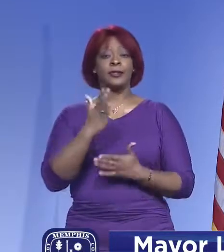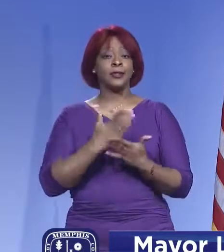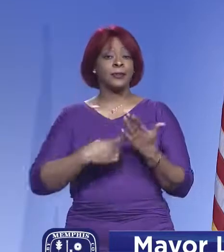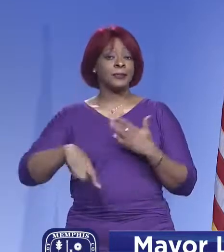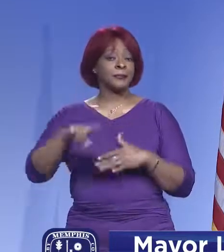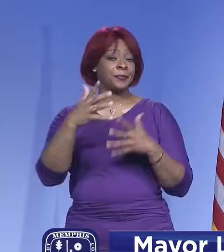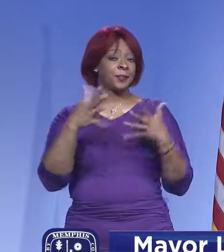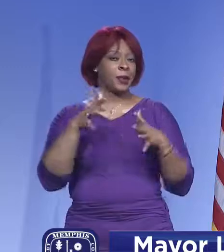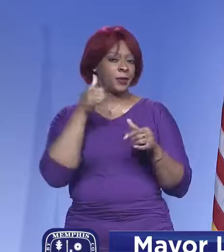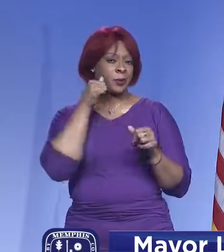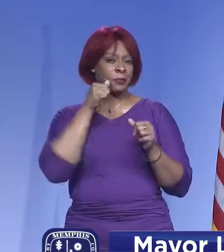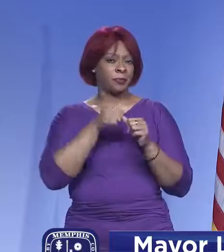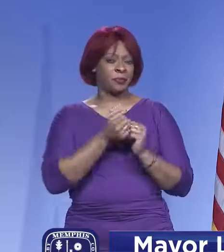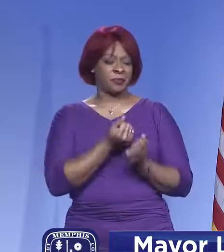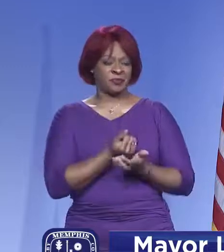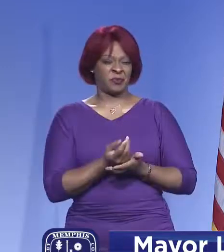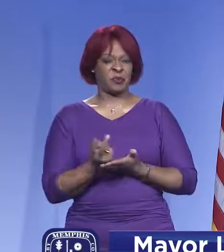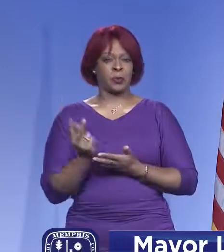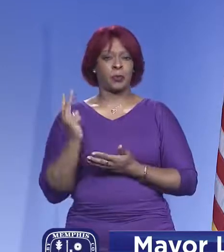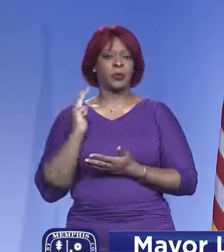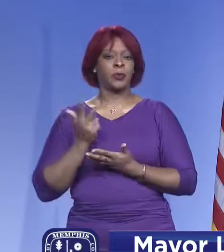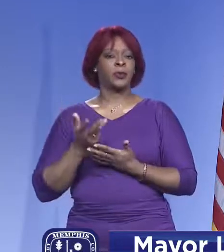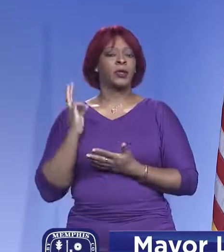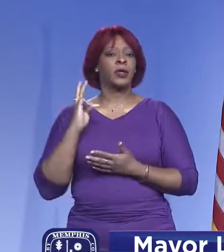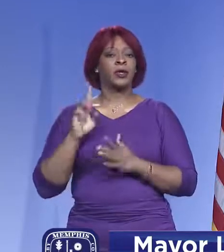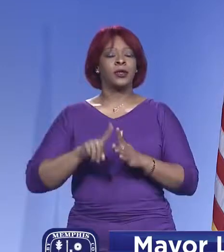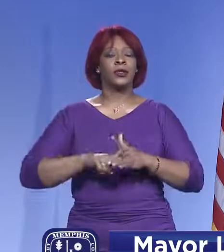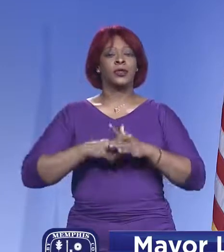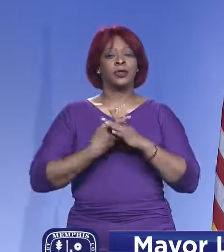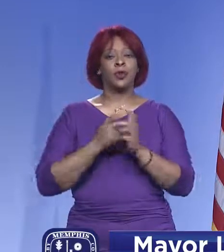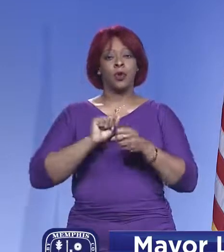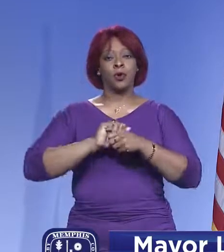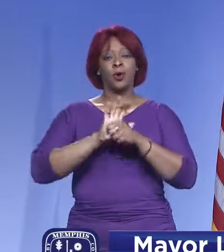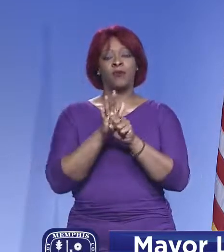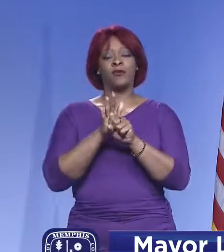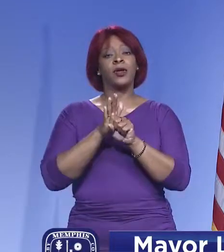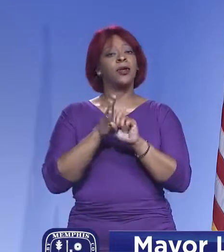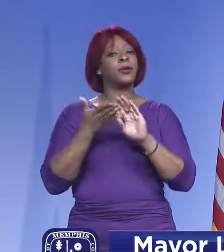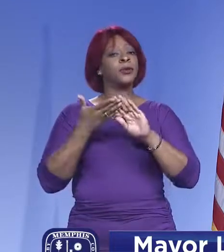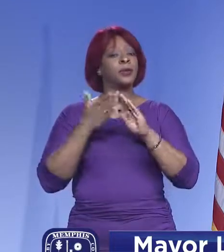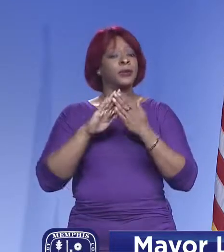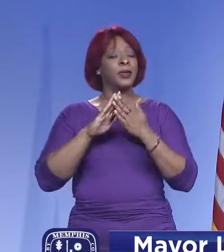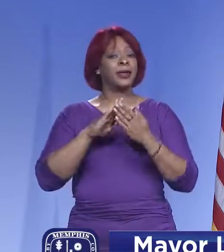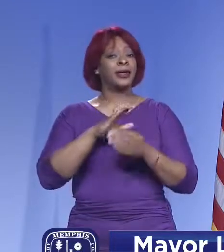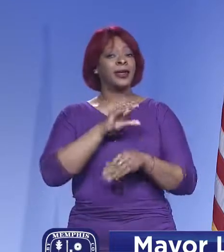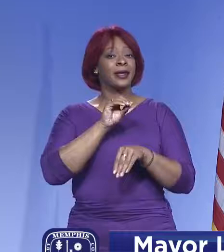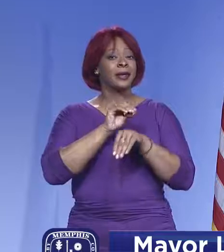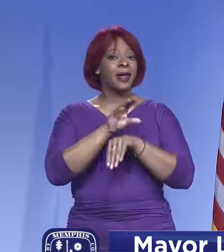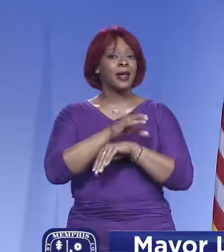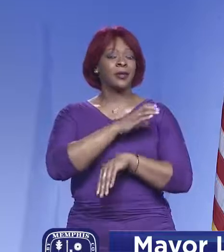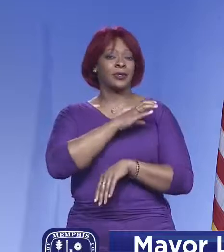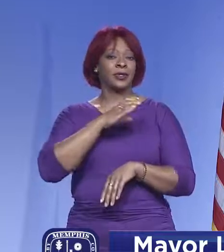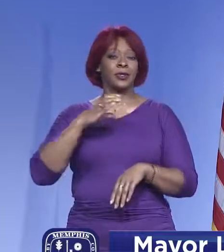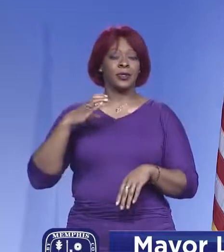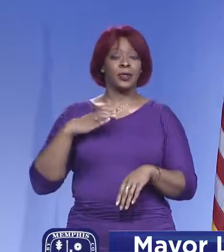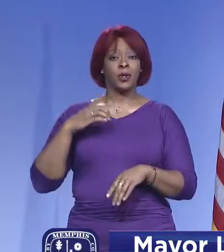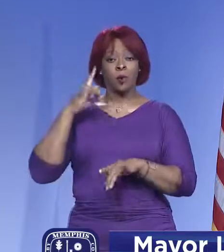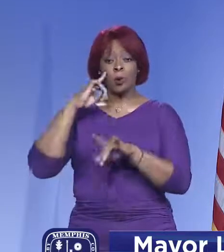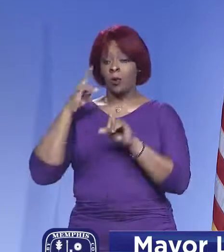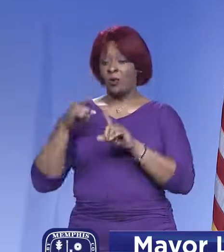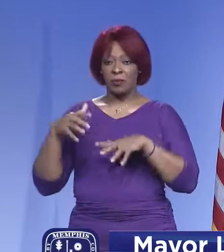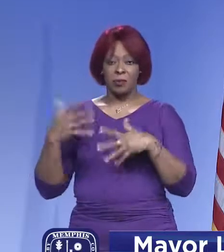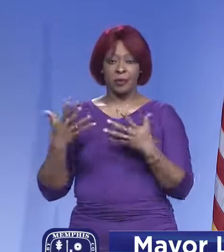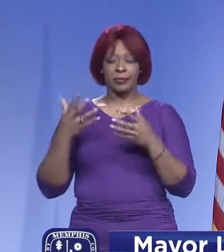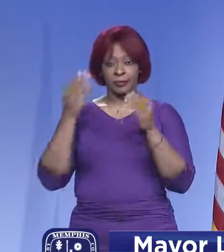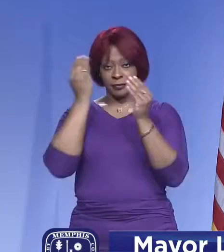may remember, a few weeks ago we initiated a COVID Community Council. The goal is for members of the COVID Community Council to spread